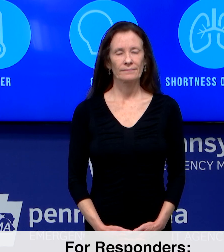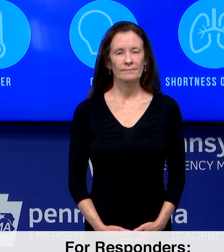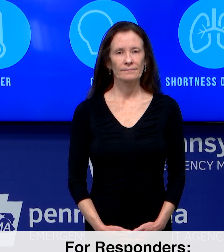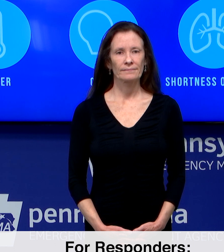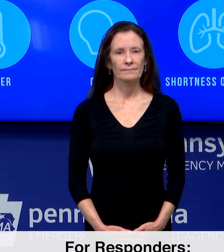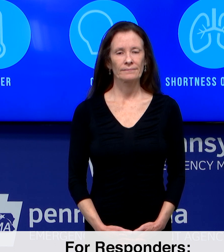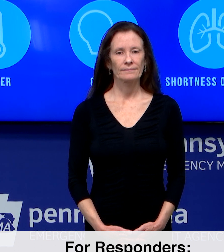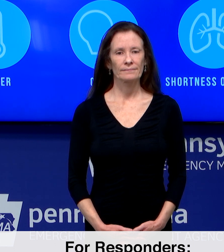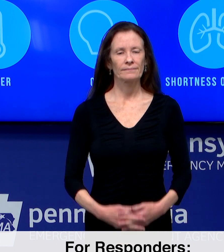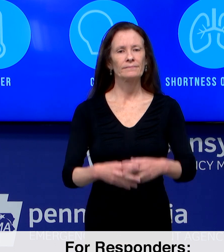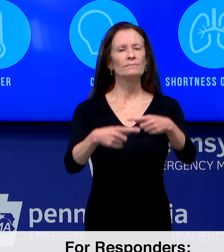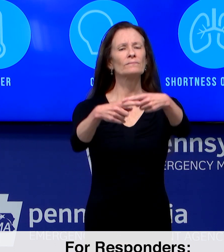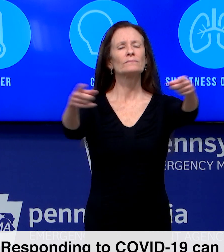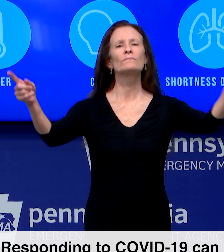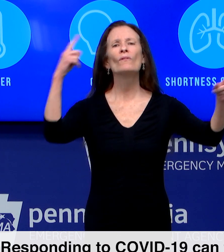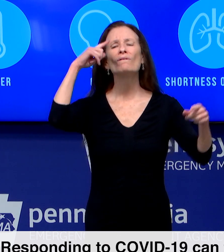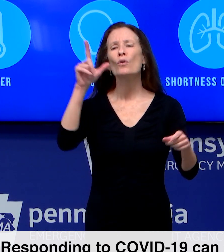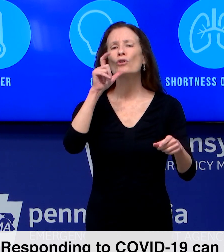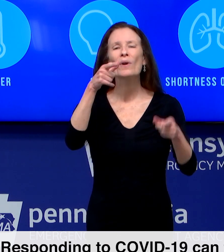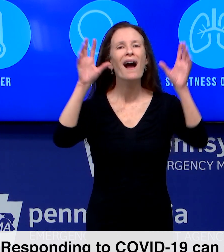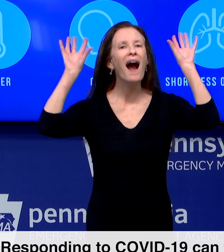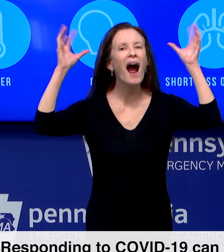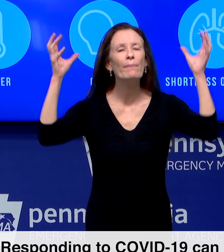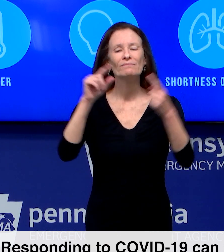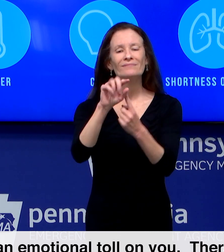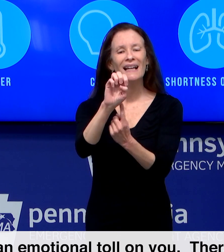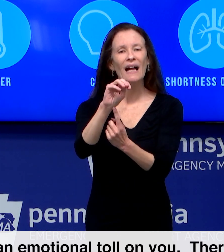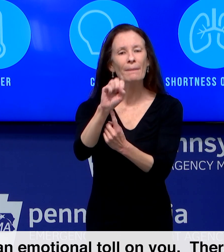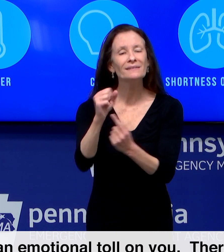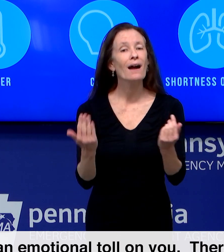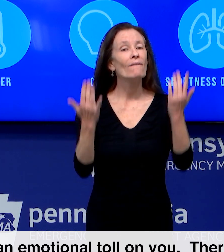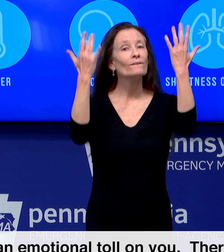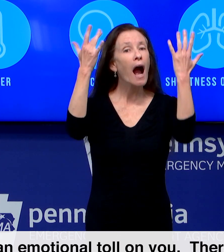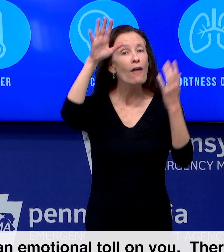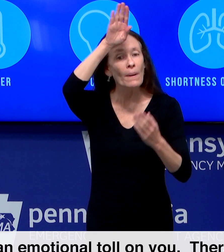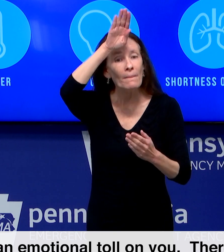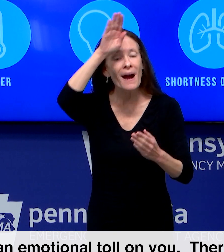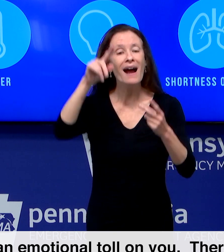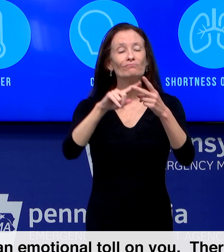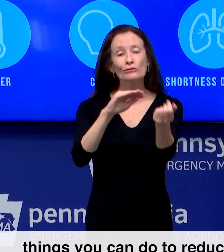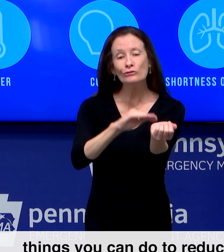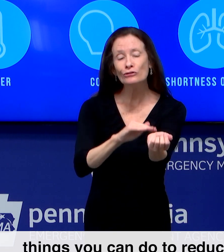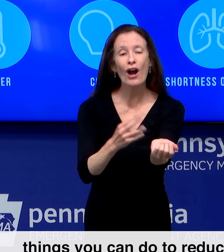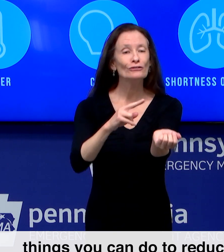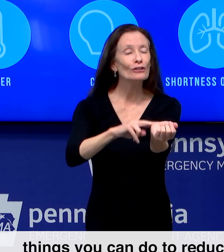For responders, responding to COVID-19 can take an emotional toll on you. There are things you can do to